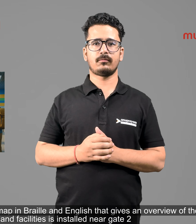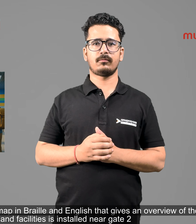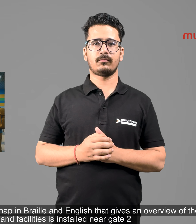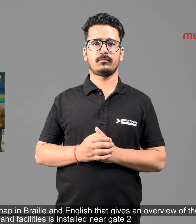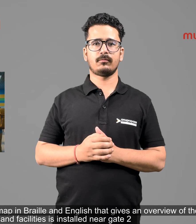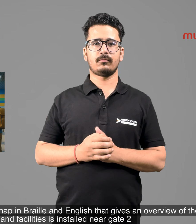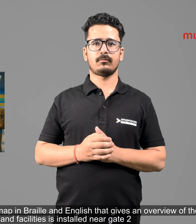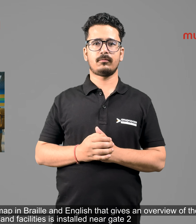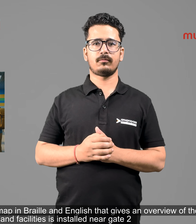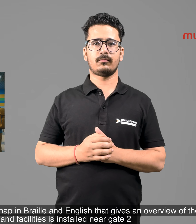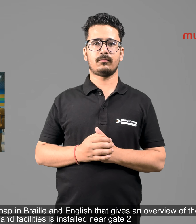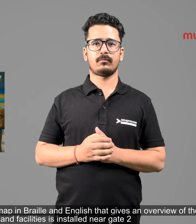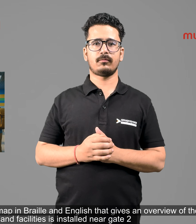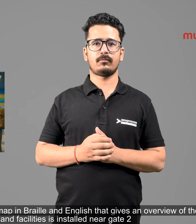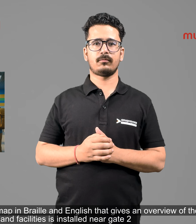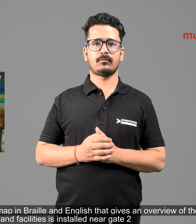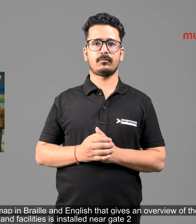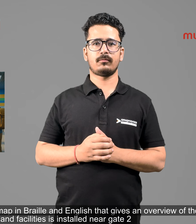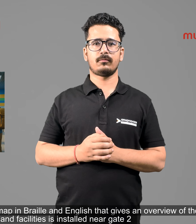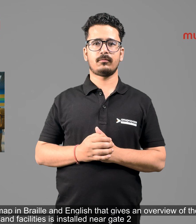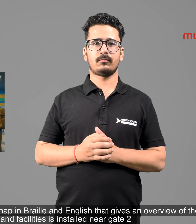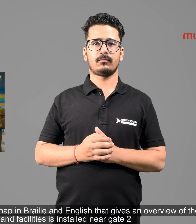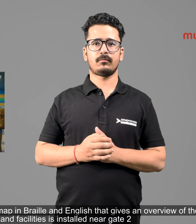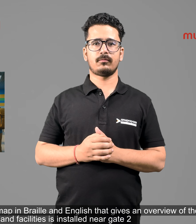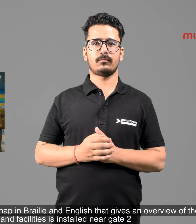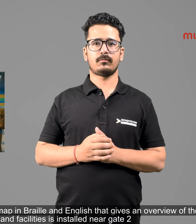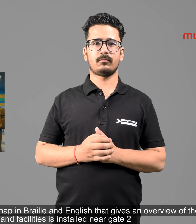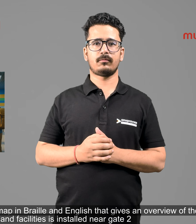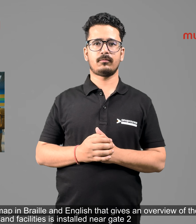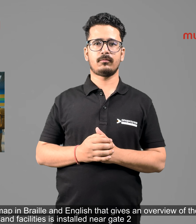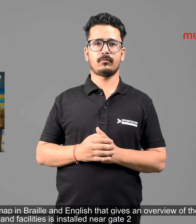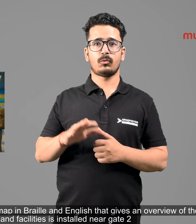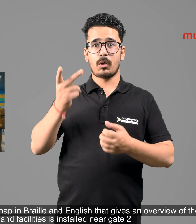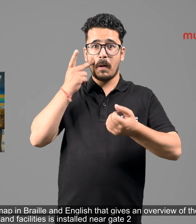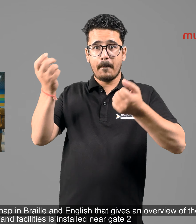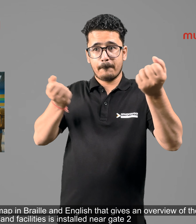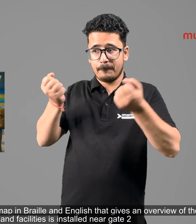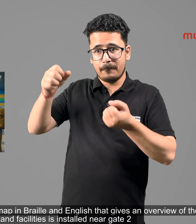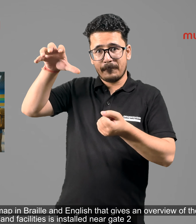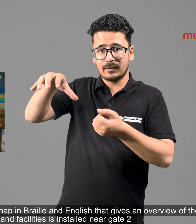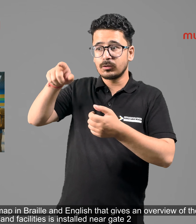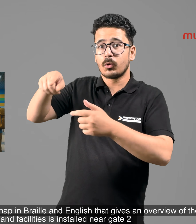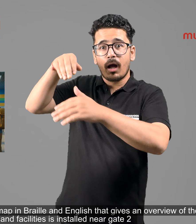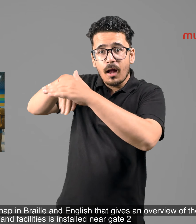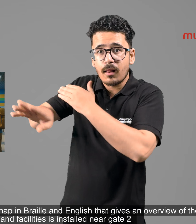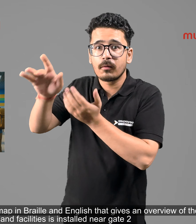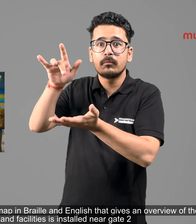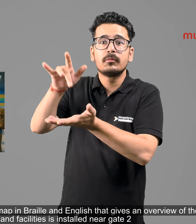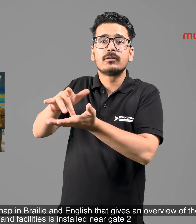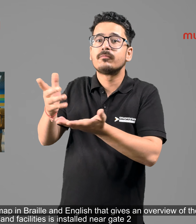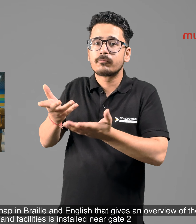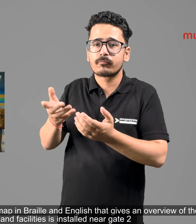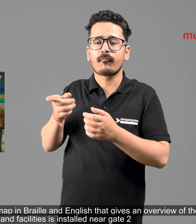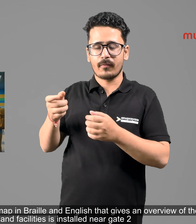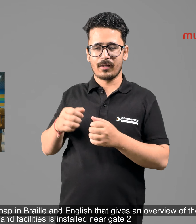A station map in Braille and English that gives an overview of the bus stand premises and facilities